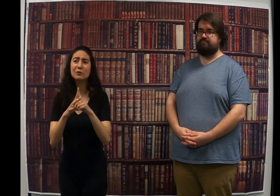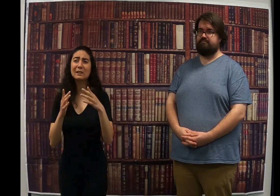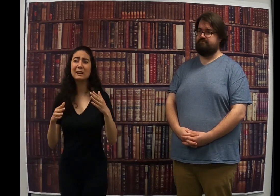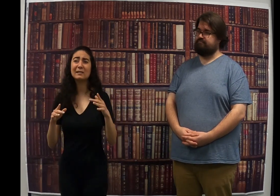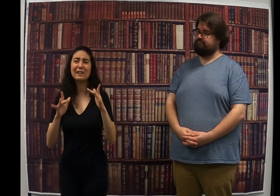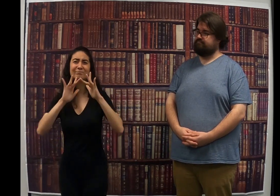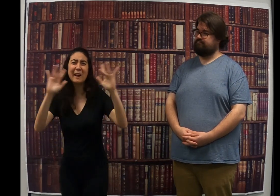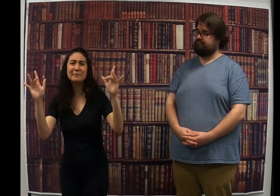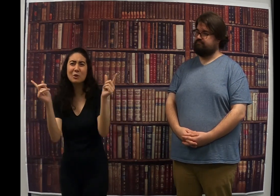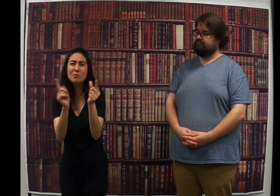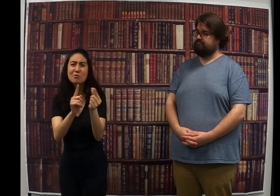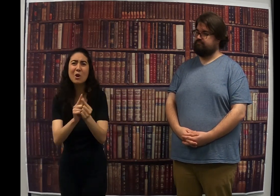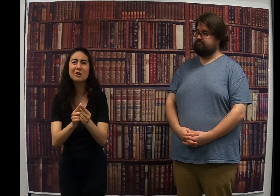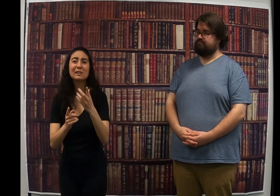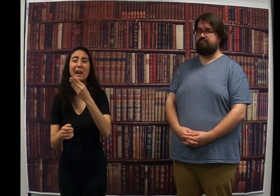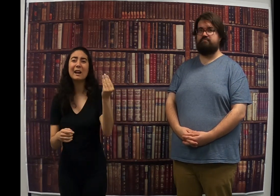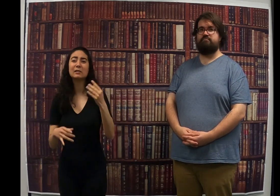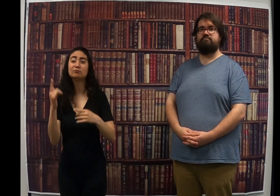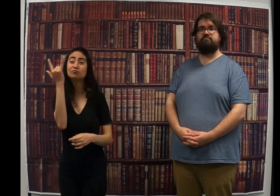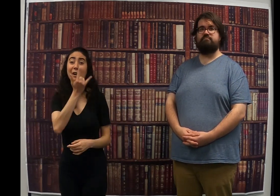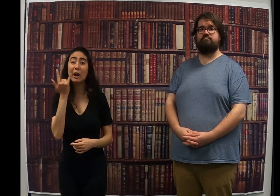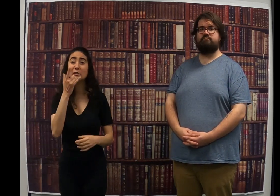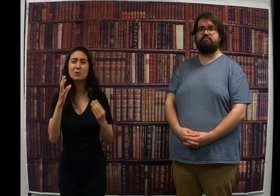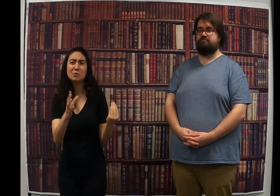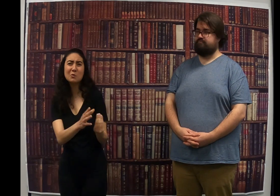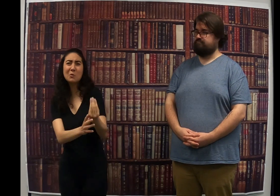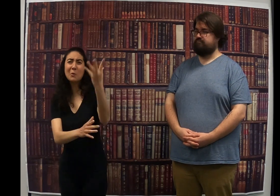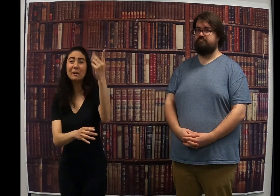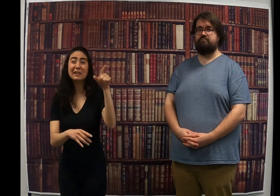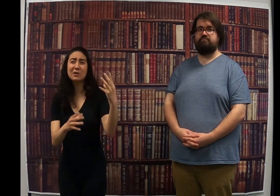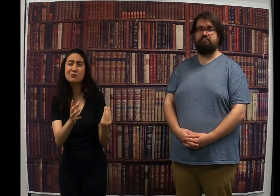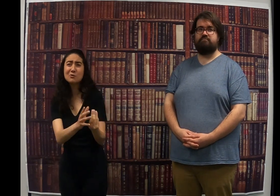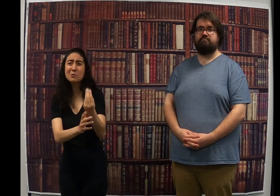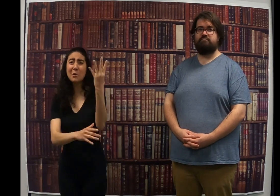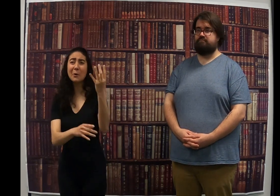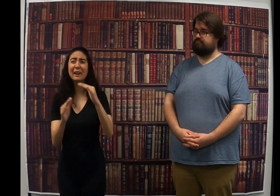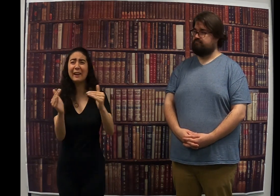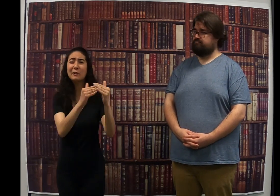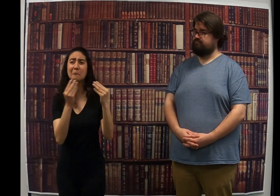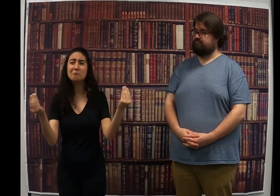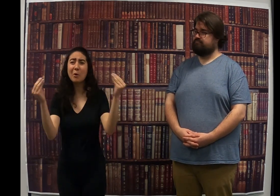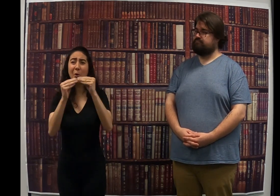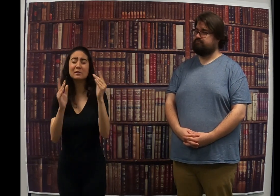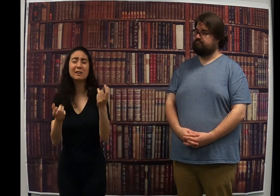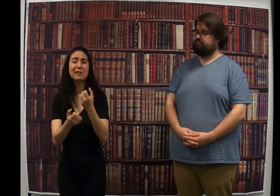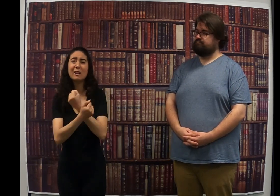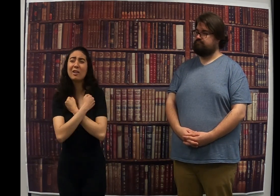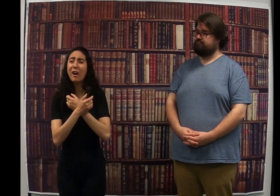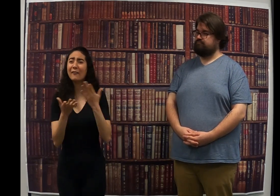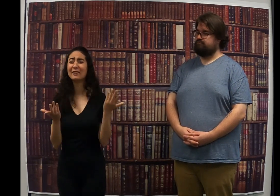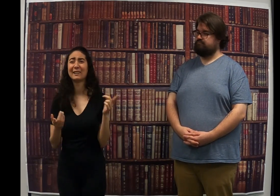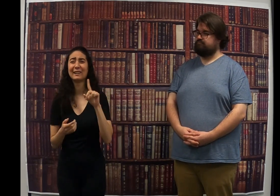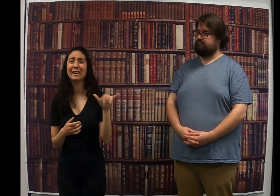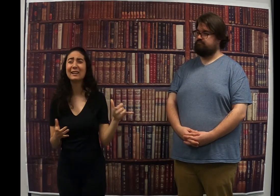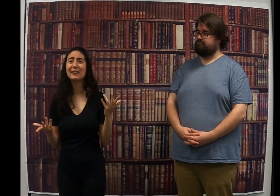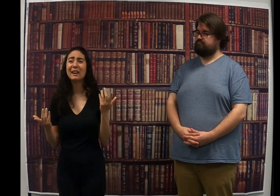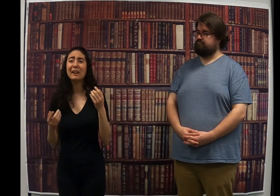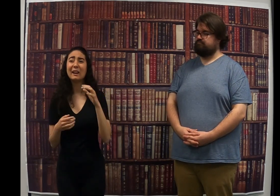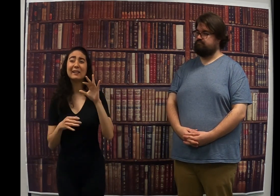and as Narcissus grew, he grew ever more lovely. Yet it was common to hear him